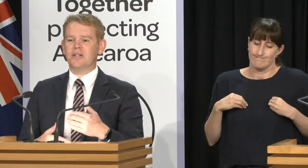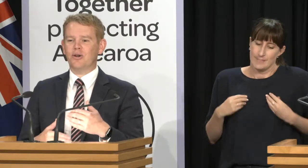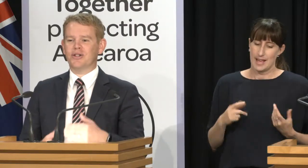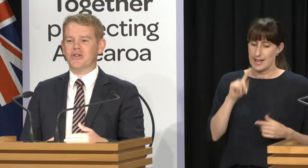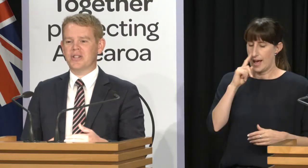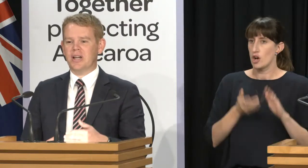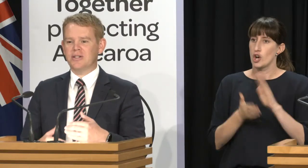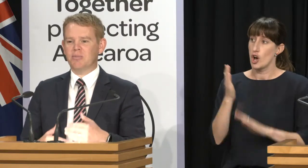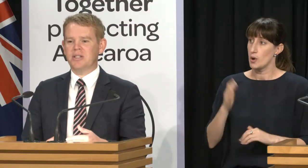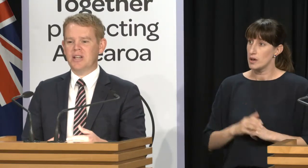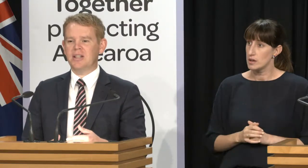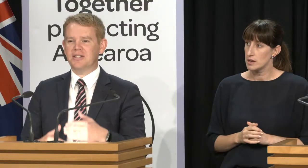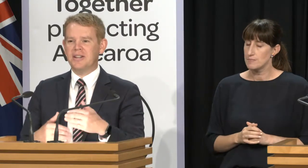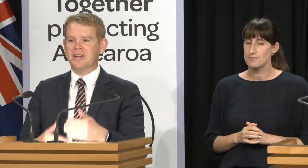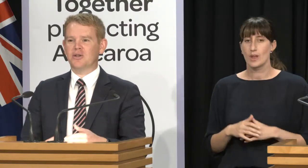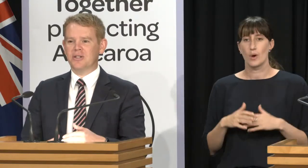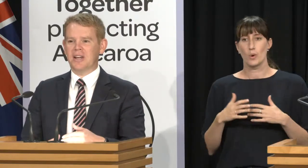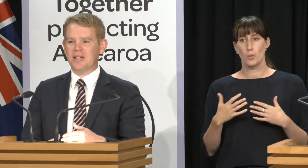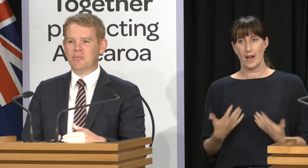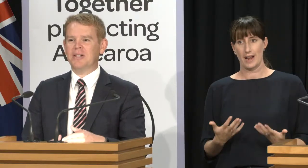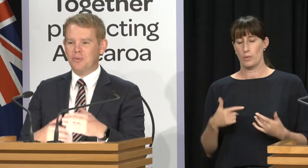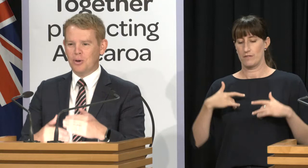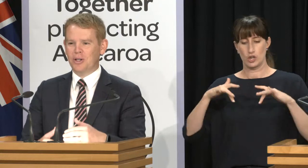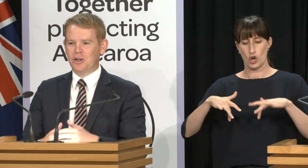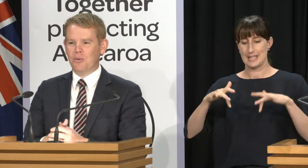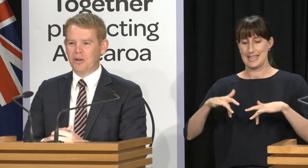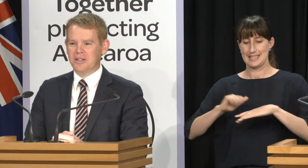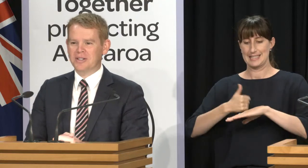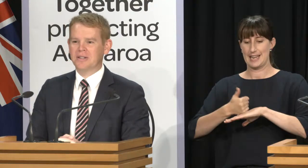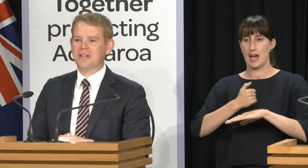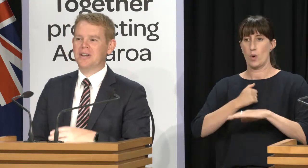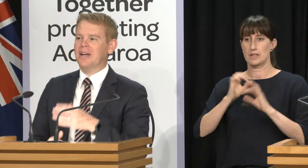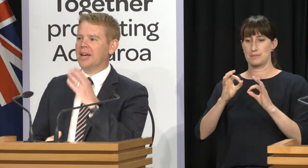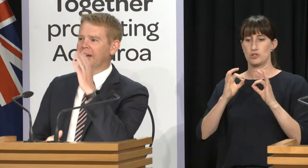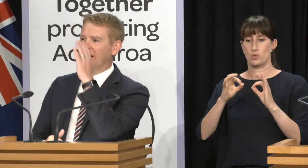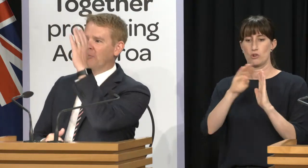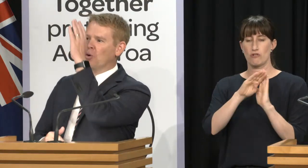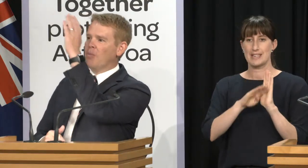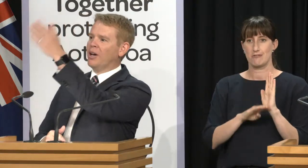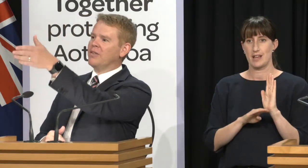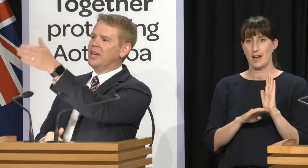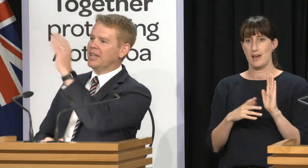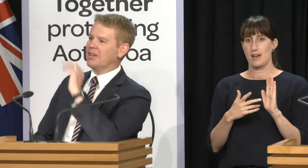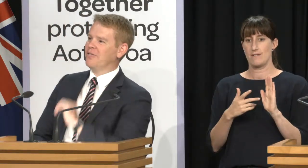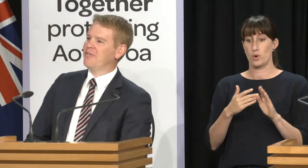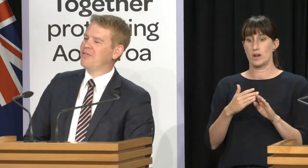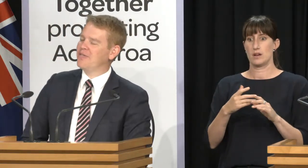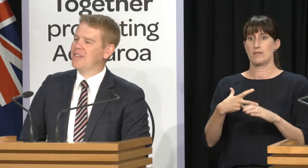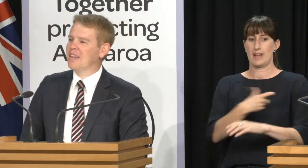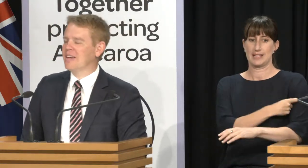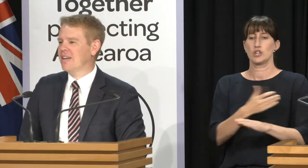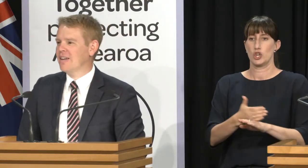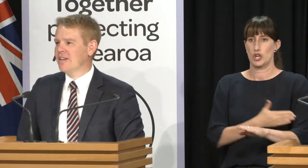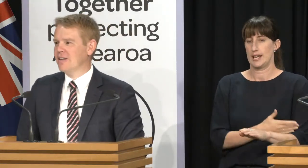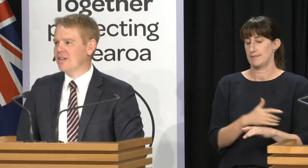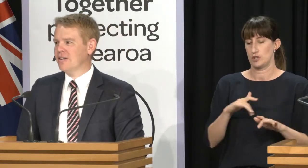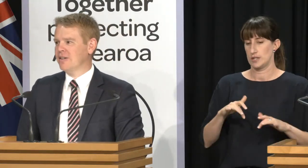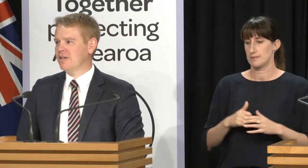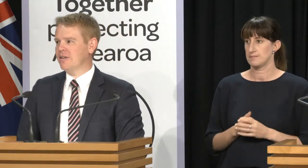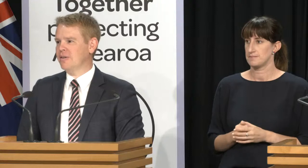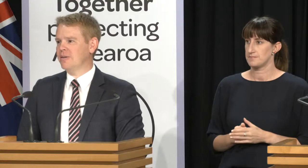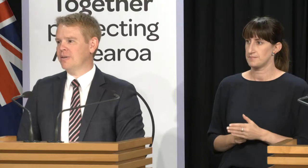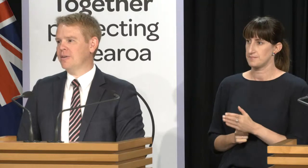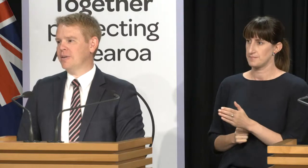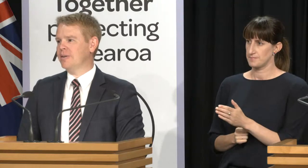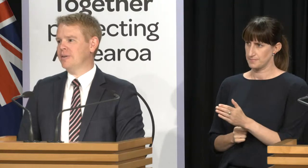significance criteria, as I said, hasn't been set yet. As soon as it has been, we'll let you know what it is. We'll come back over here, yeah. If someone's been through